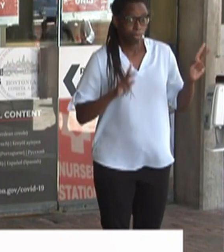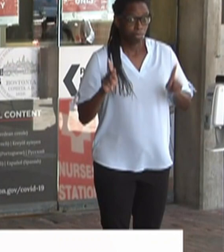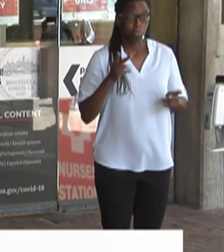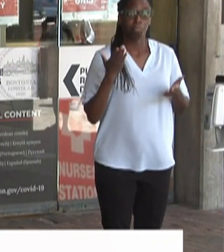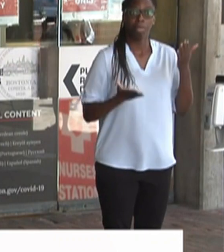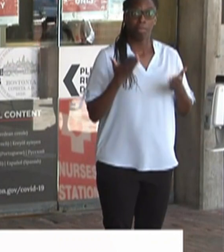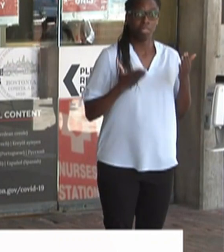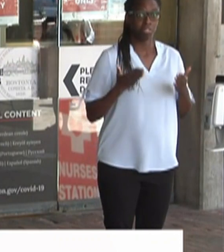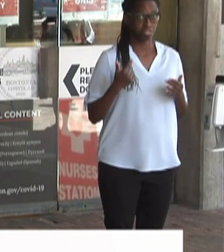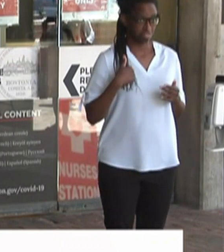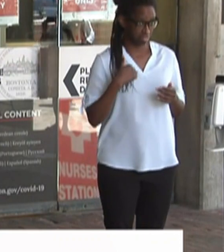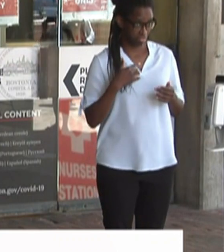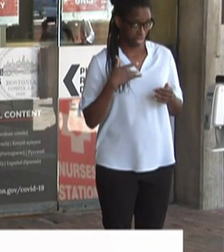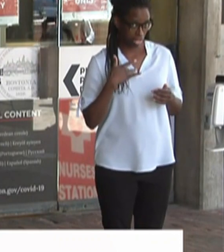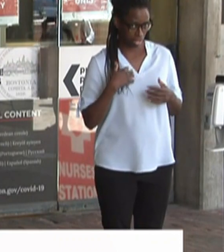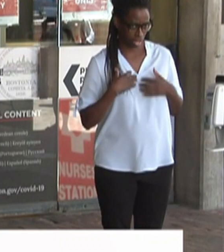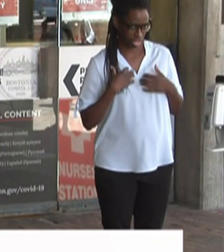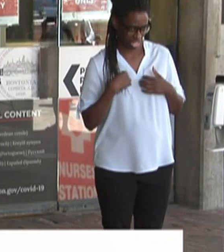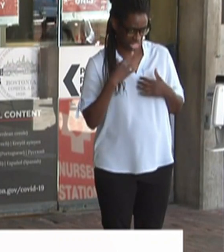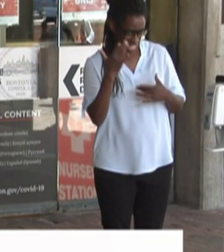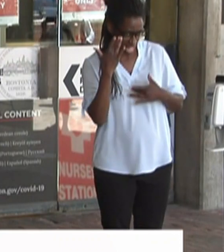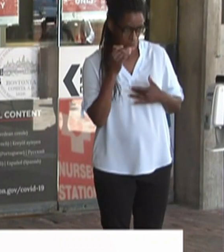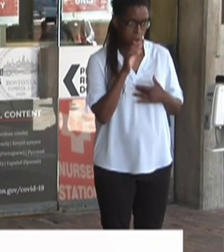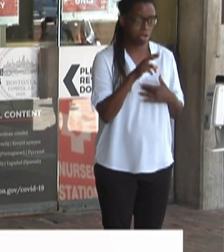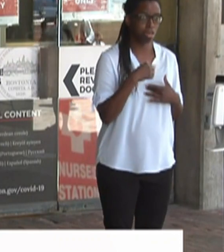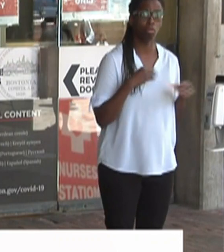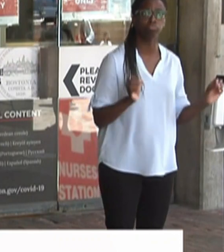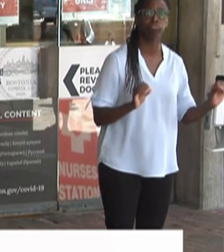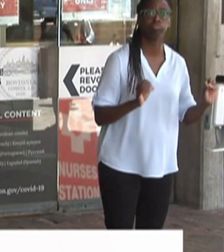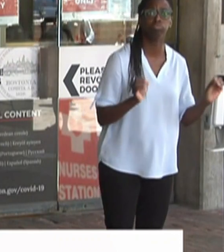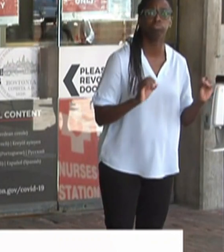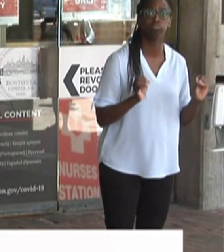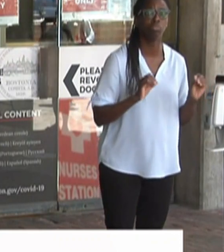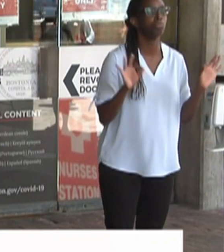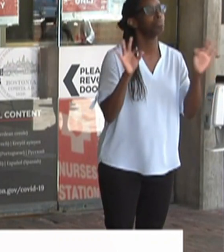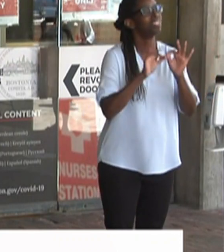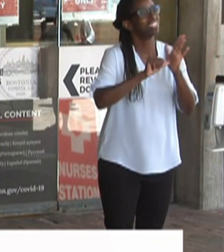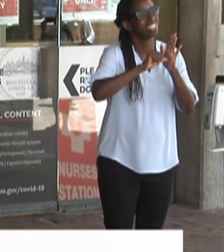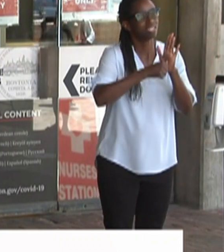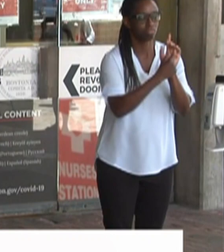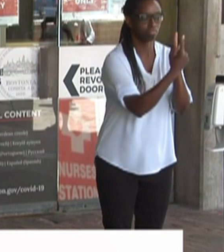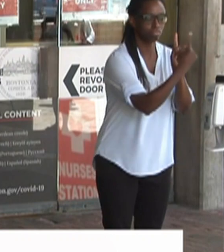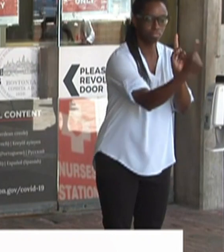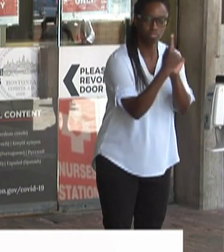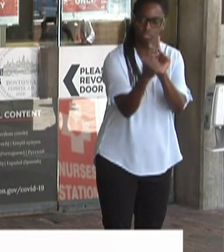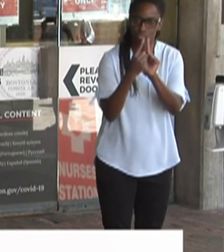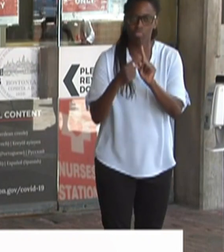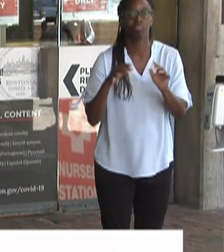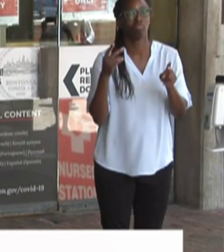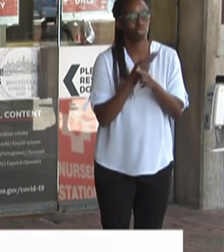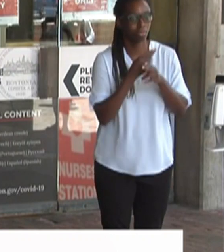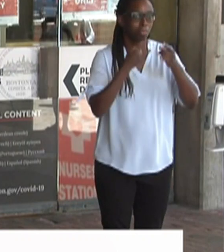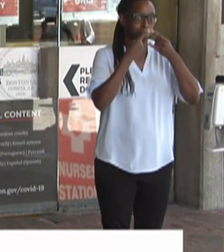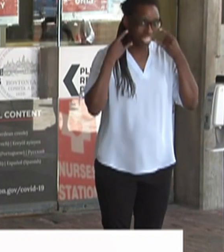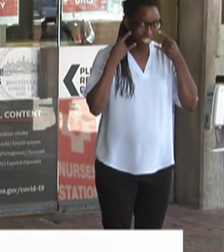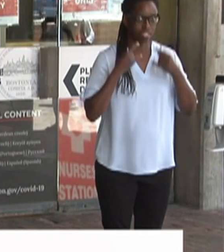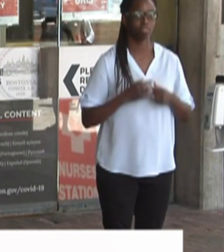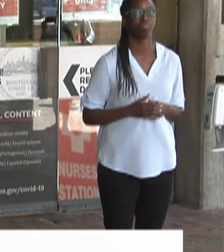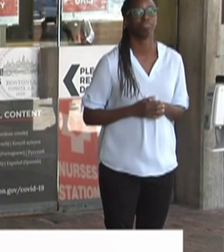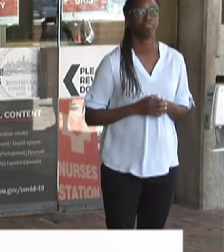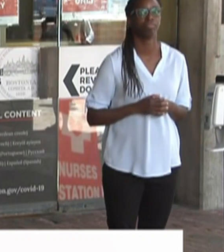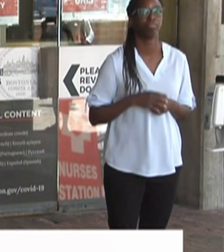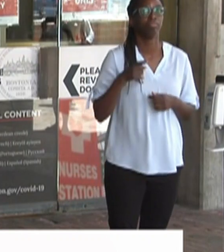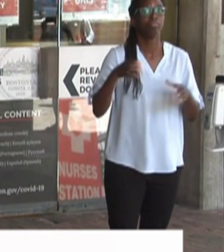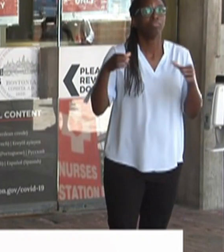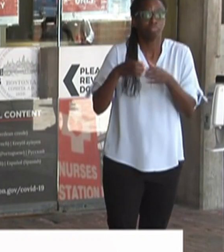indoors is really part of that whole notion that sets us up to have multiple people be impacted. We've seen across the country where in